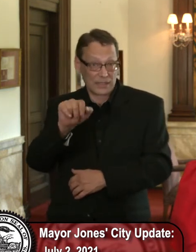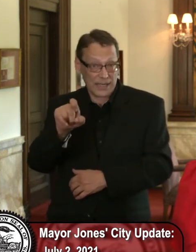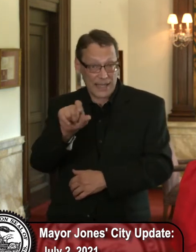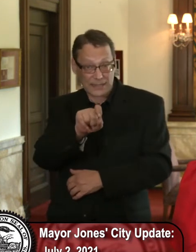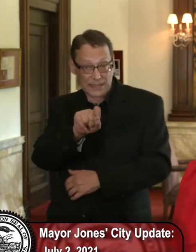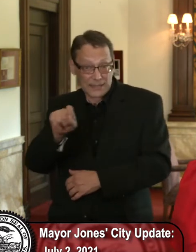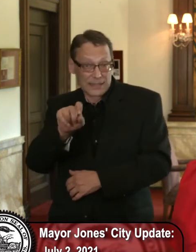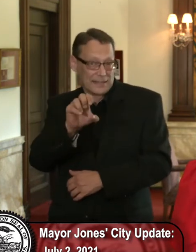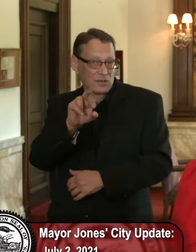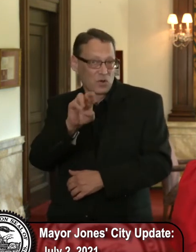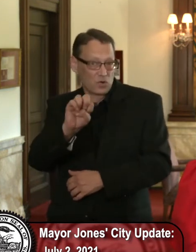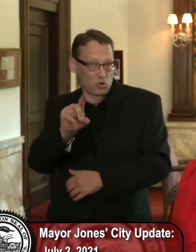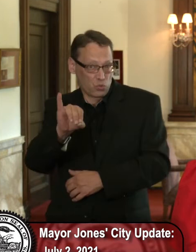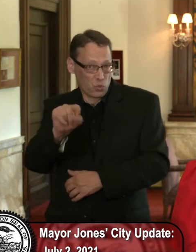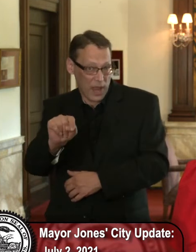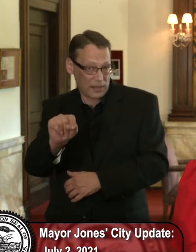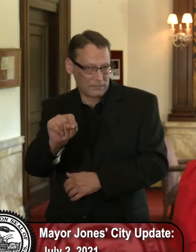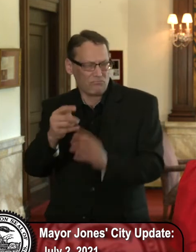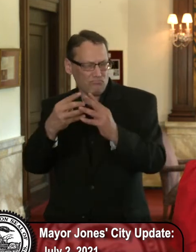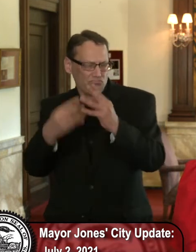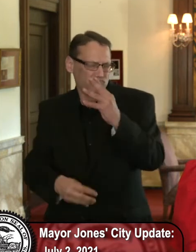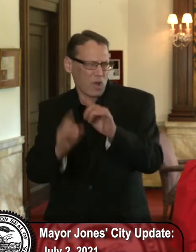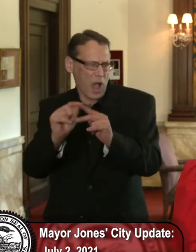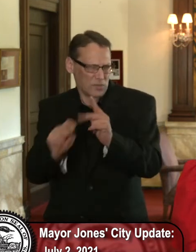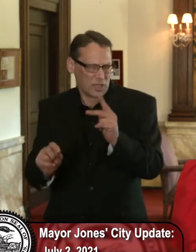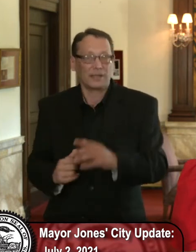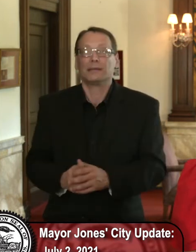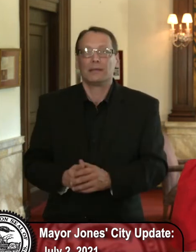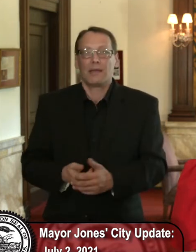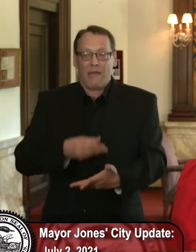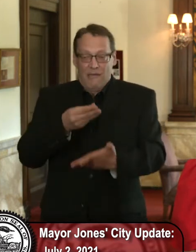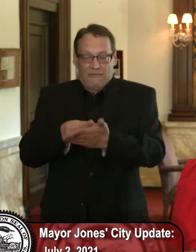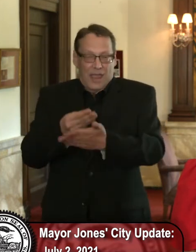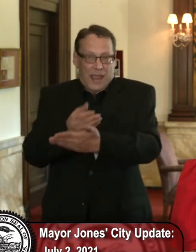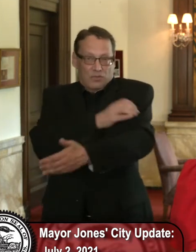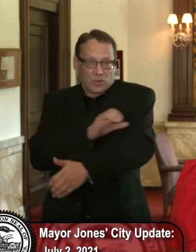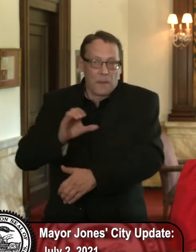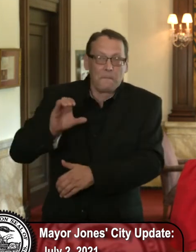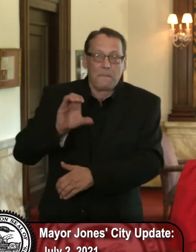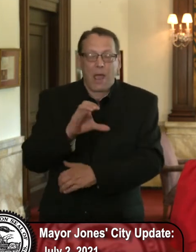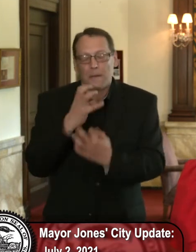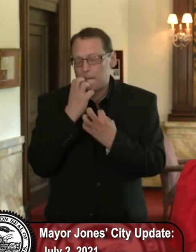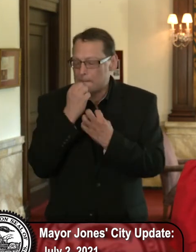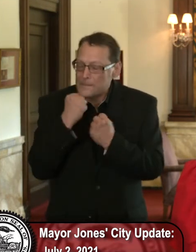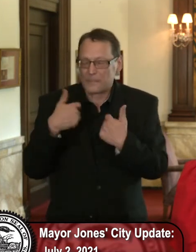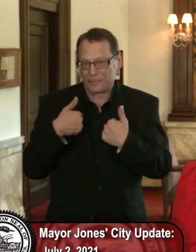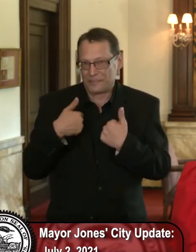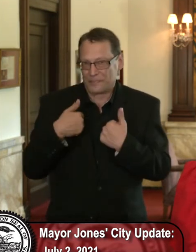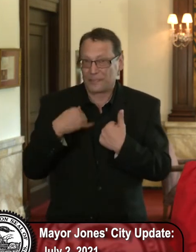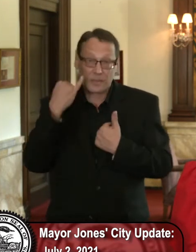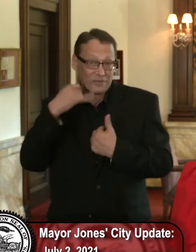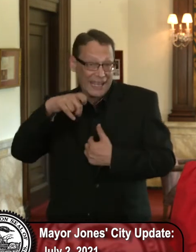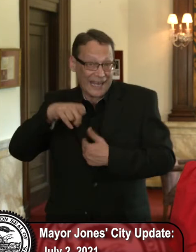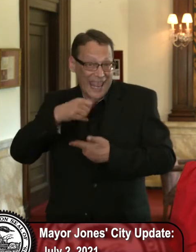www.whitehouse.gov/child-tax-credit to see your options. Financial empowerment is an issue near and dear to my heart. And if you need